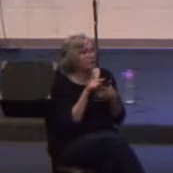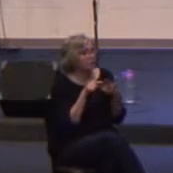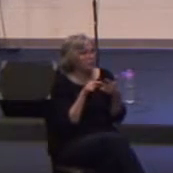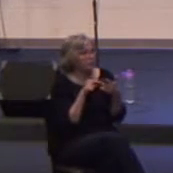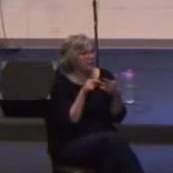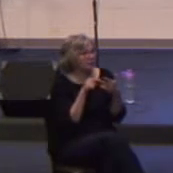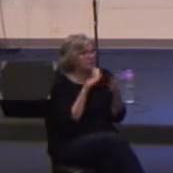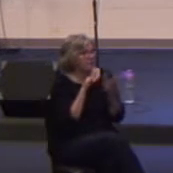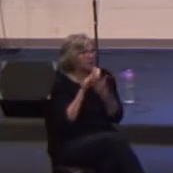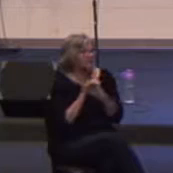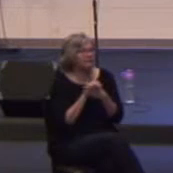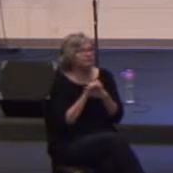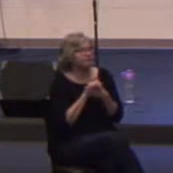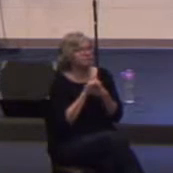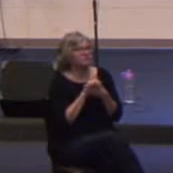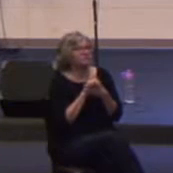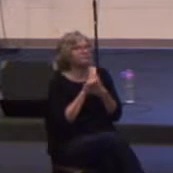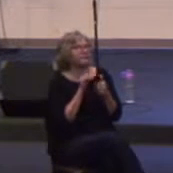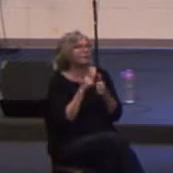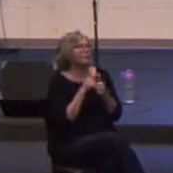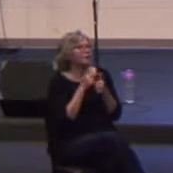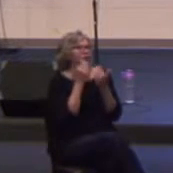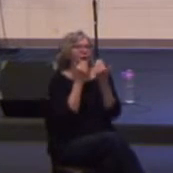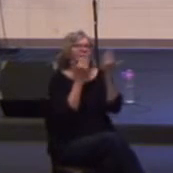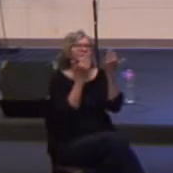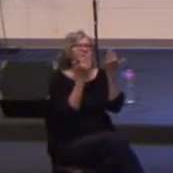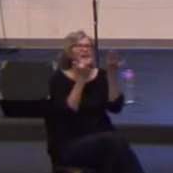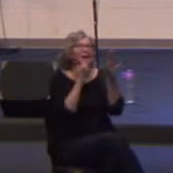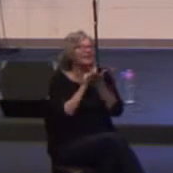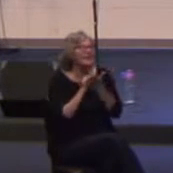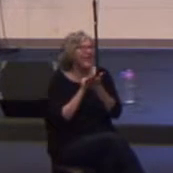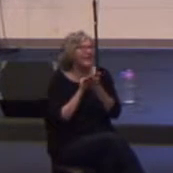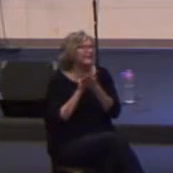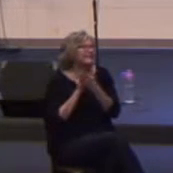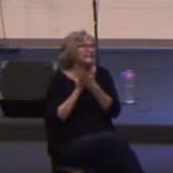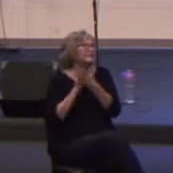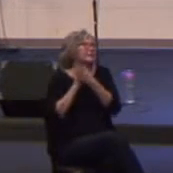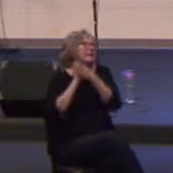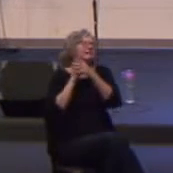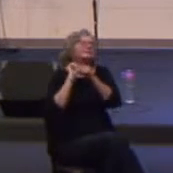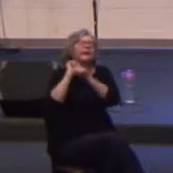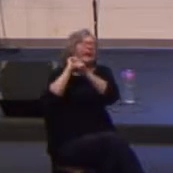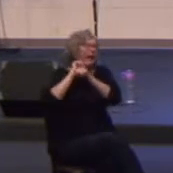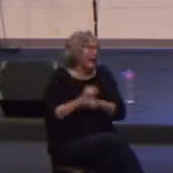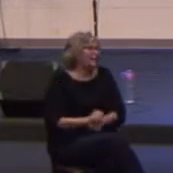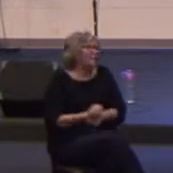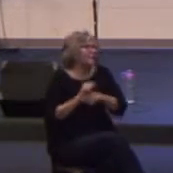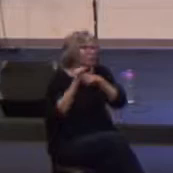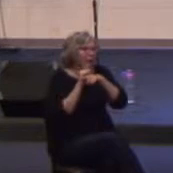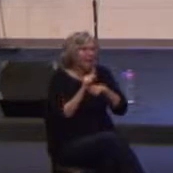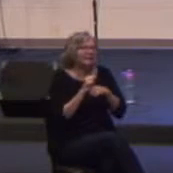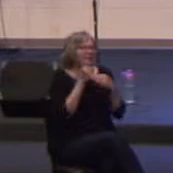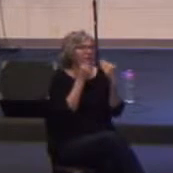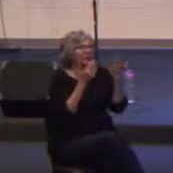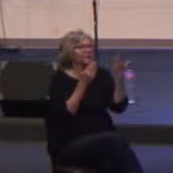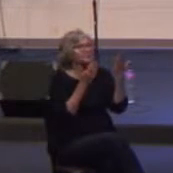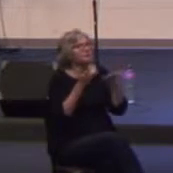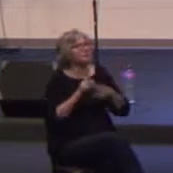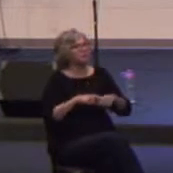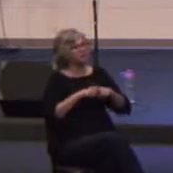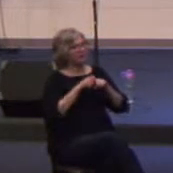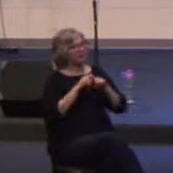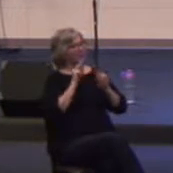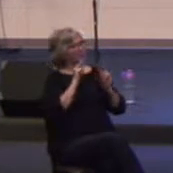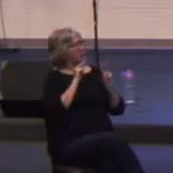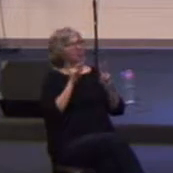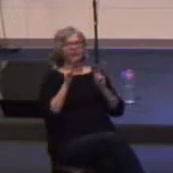that we kind of see from the text. First, we do it with gratitude. The habit and the practice of gratitude, of stopping and looking around your life and saying, I'm